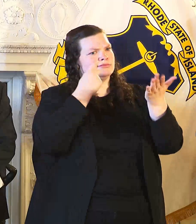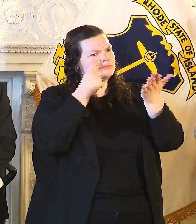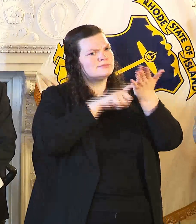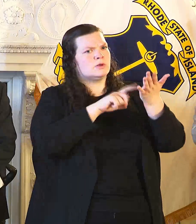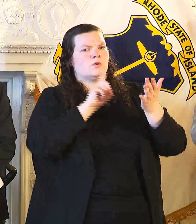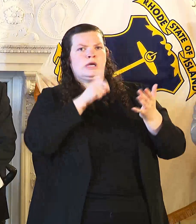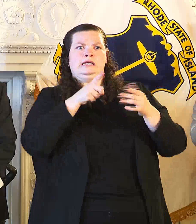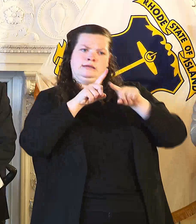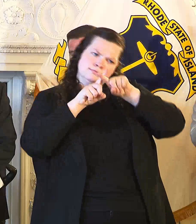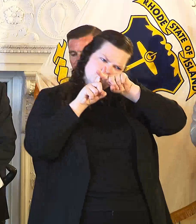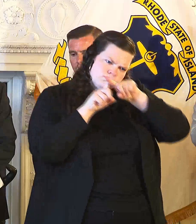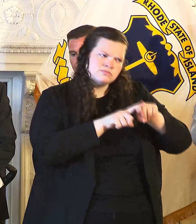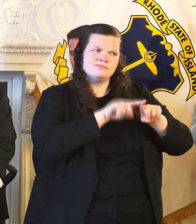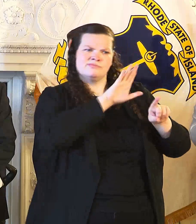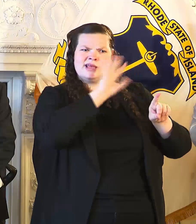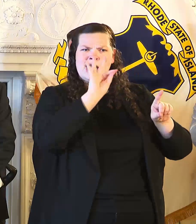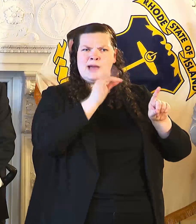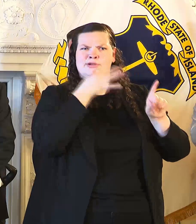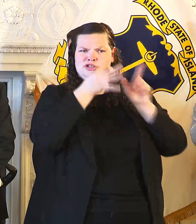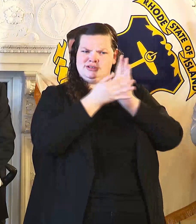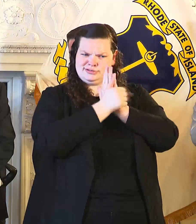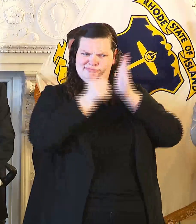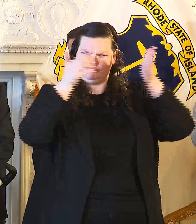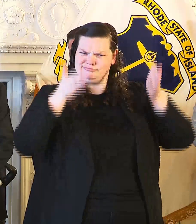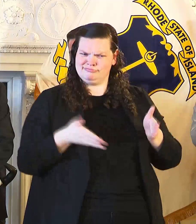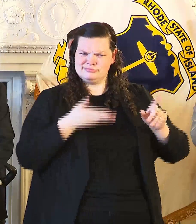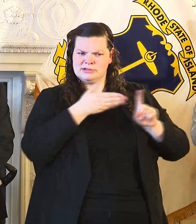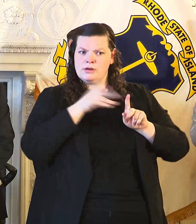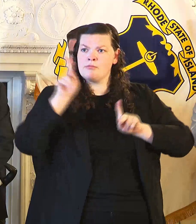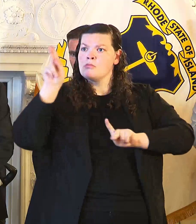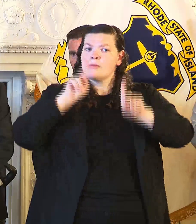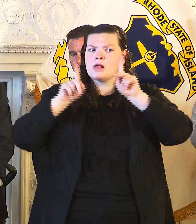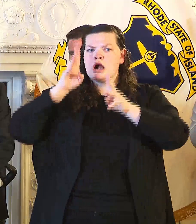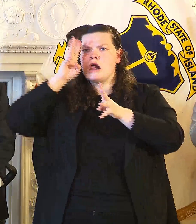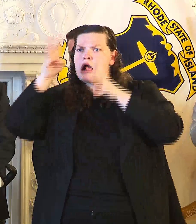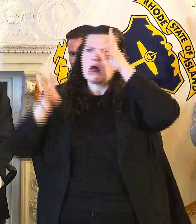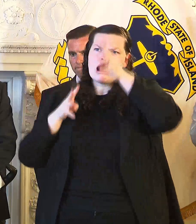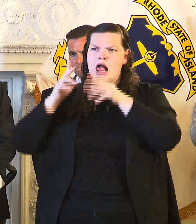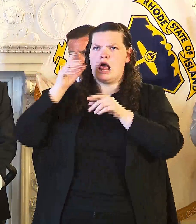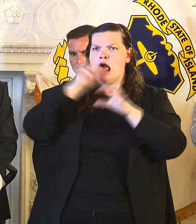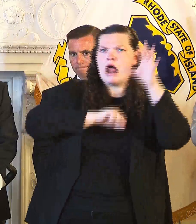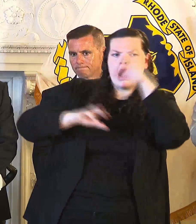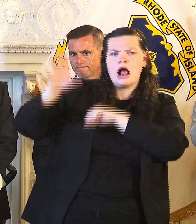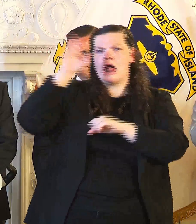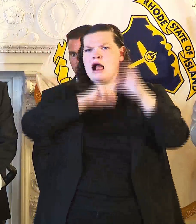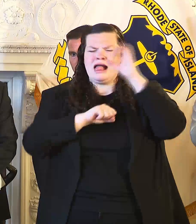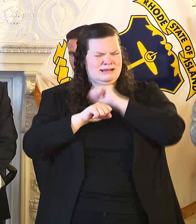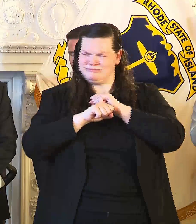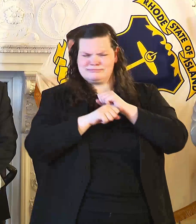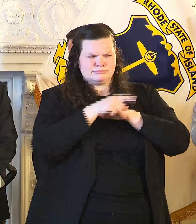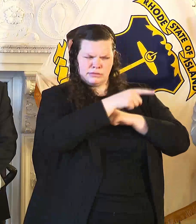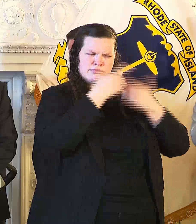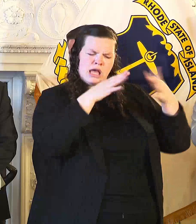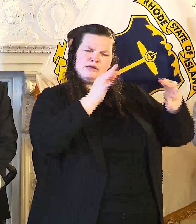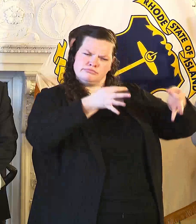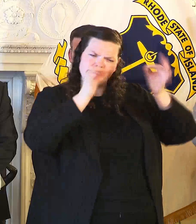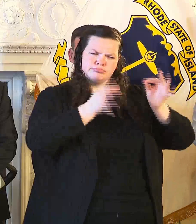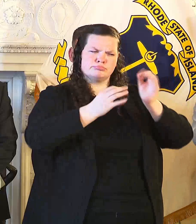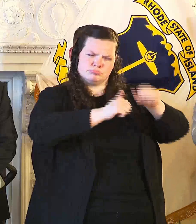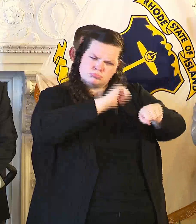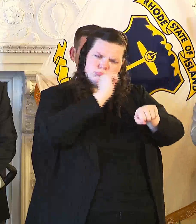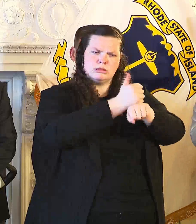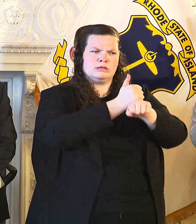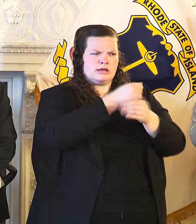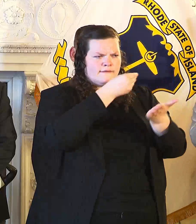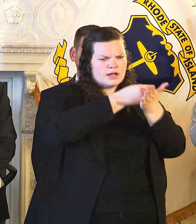of the time frame. So we know we're working with a time frame that meets industry standards. And as far as the cost